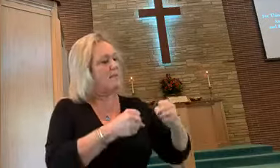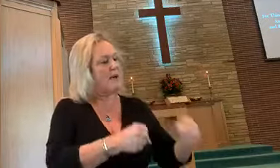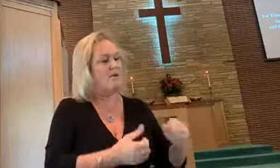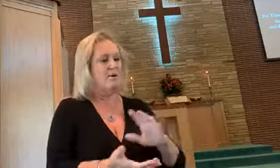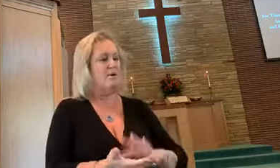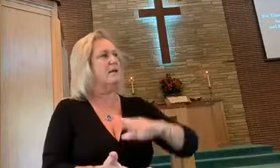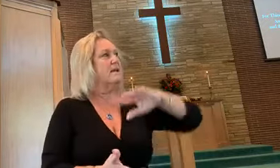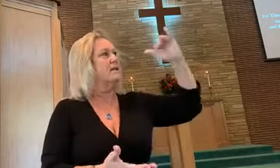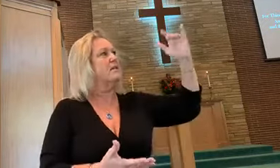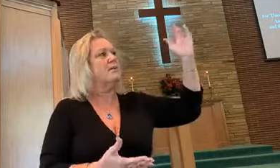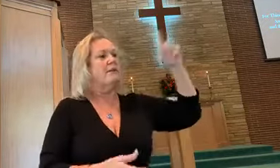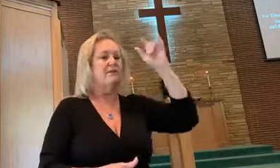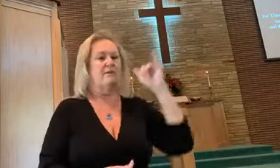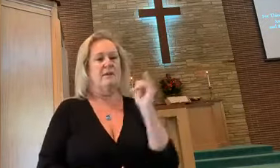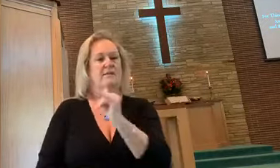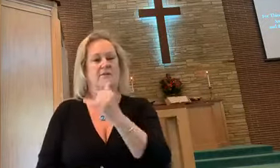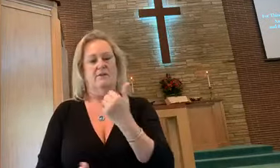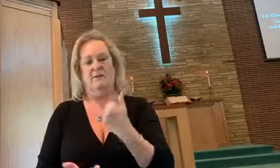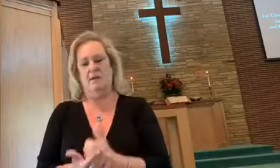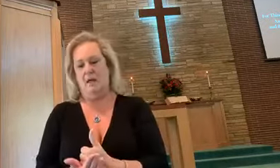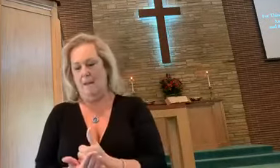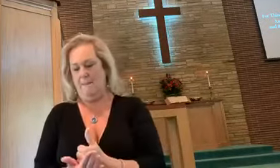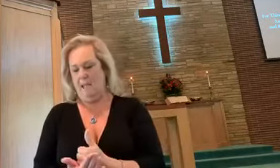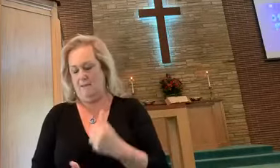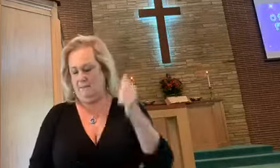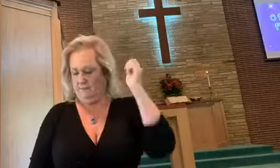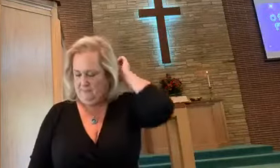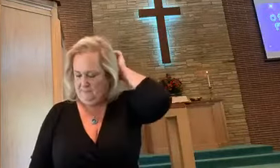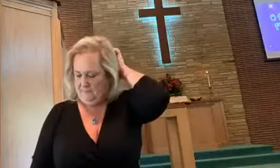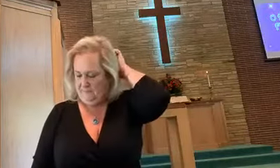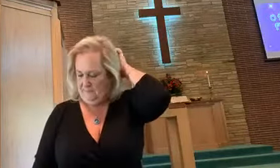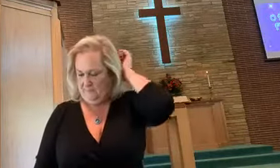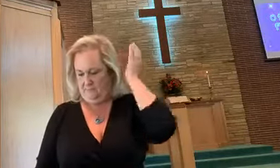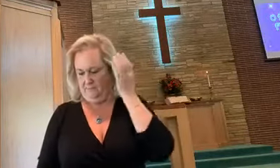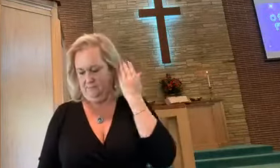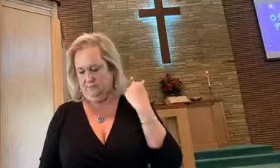the power, and the glory of God.